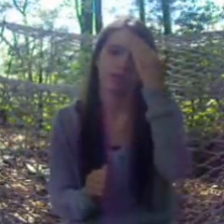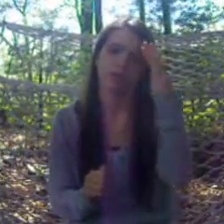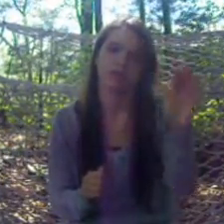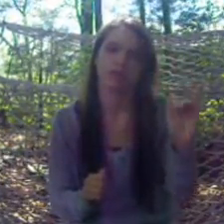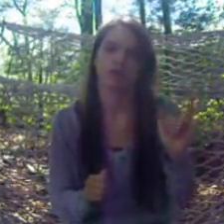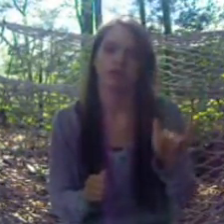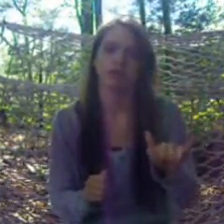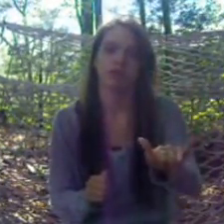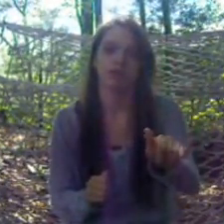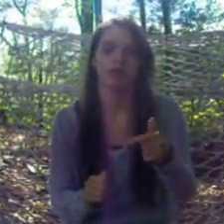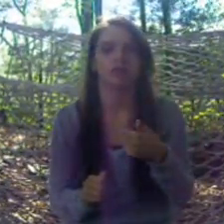Don't